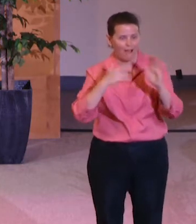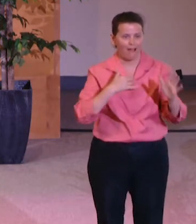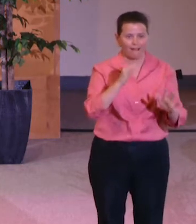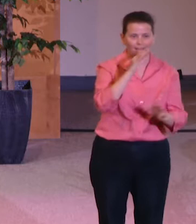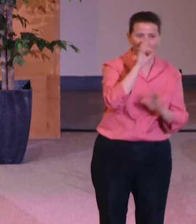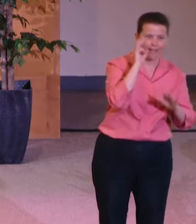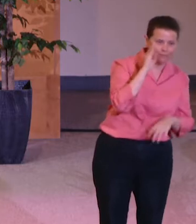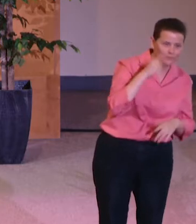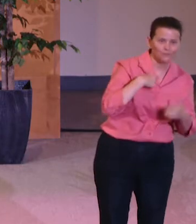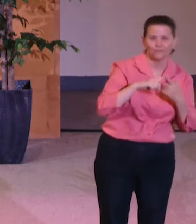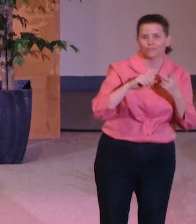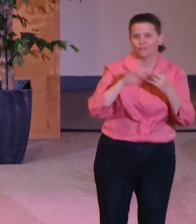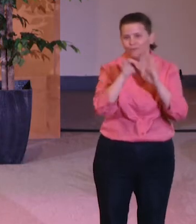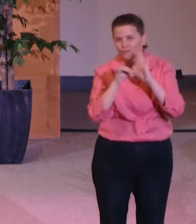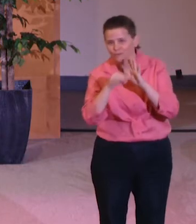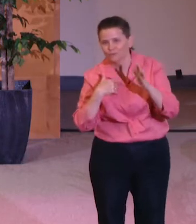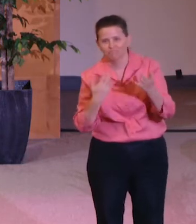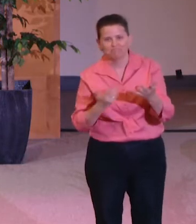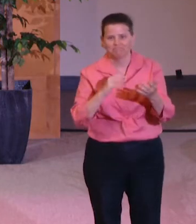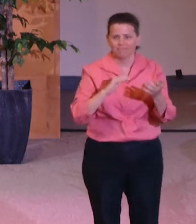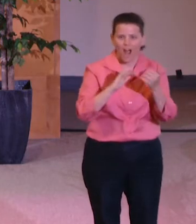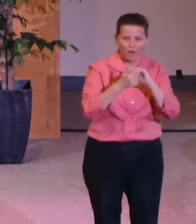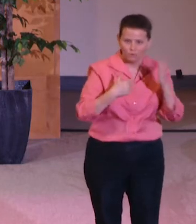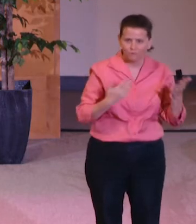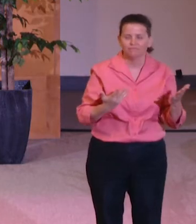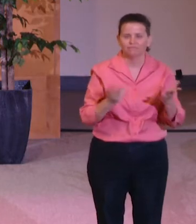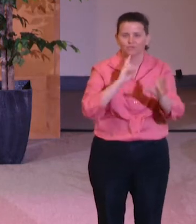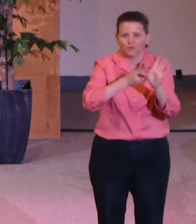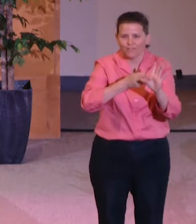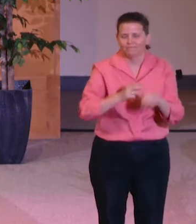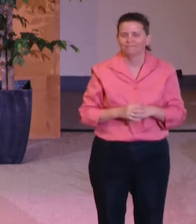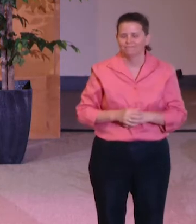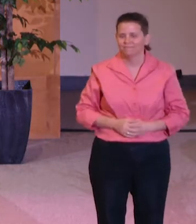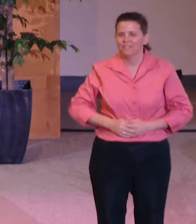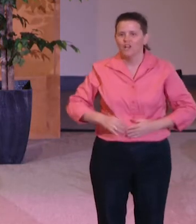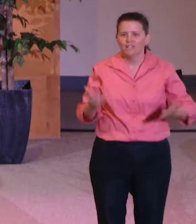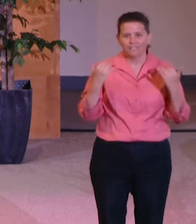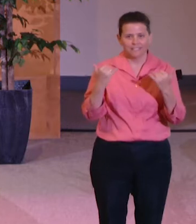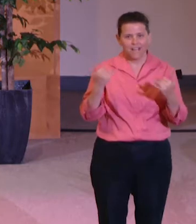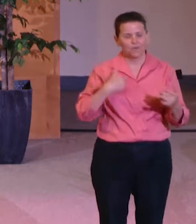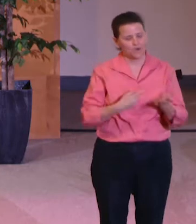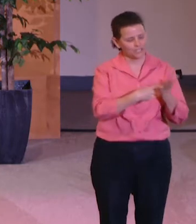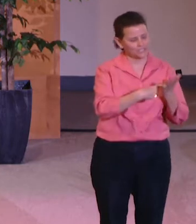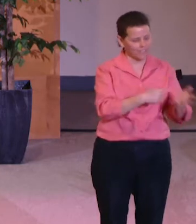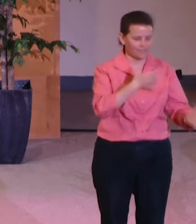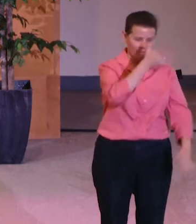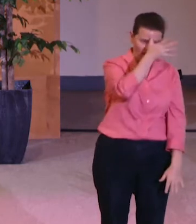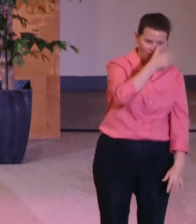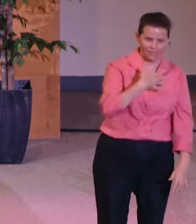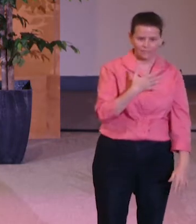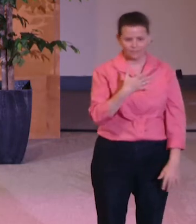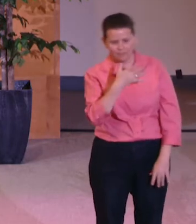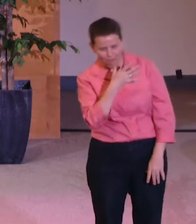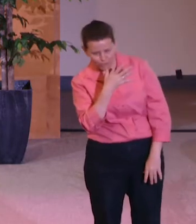and part of your morning here to spend with us. We're going to have a really good time today. We're going to talk about fathers. We're going to talk about mothers. We're going to talk about